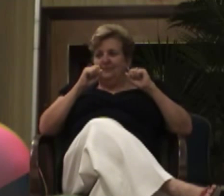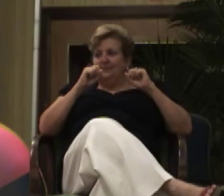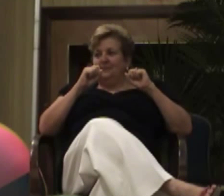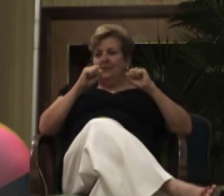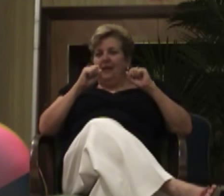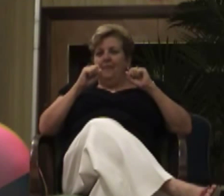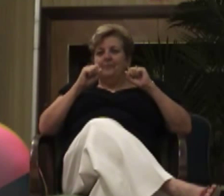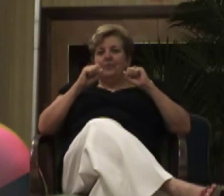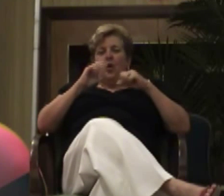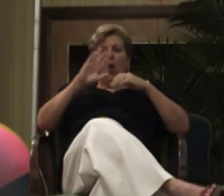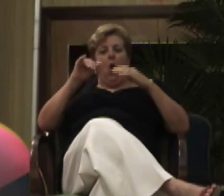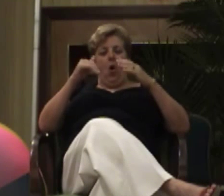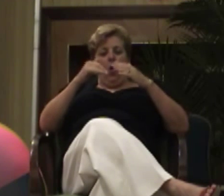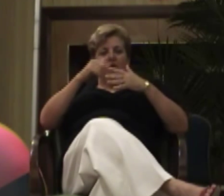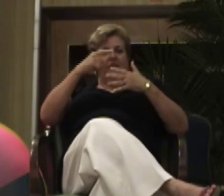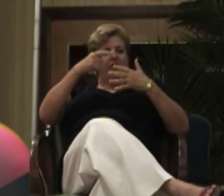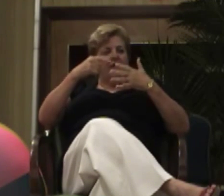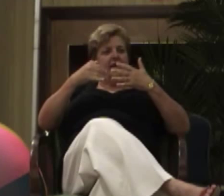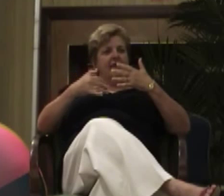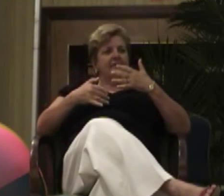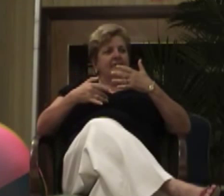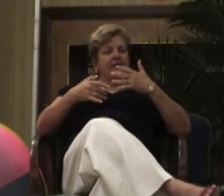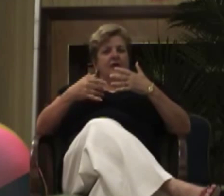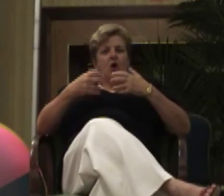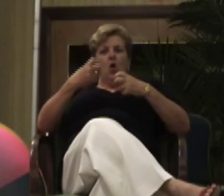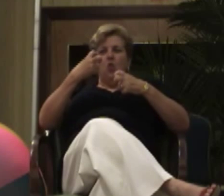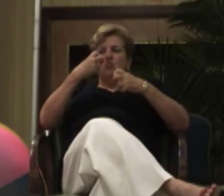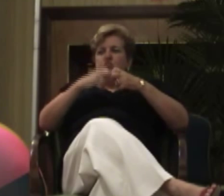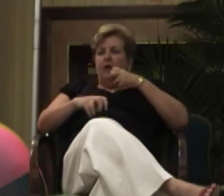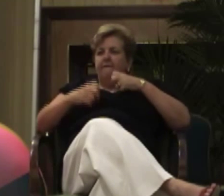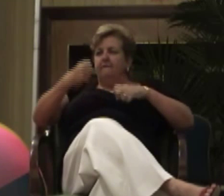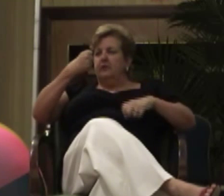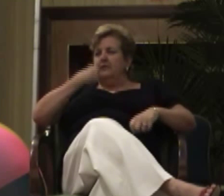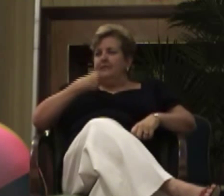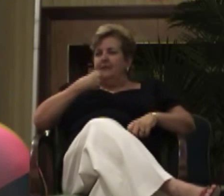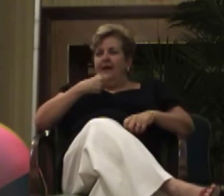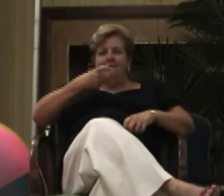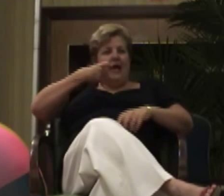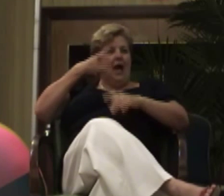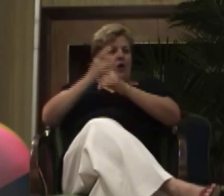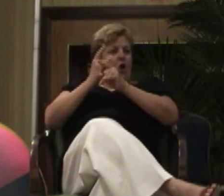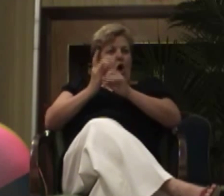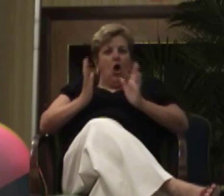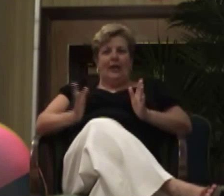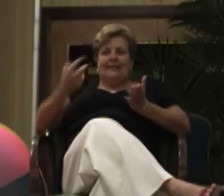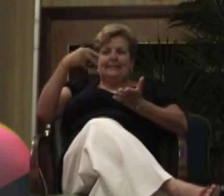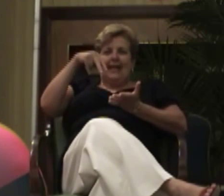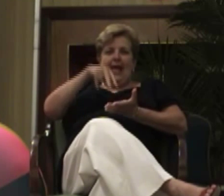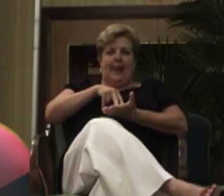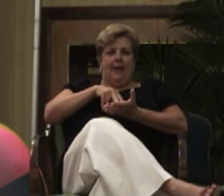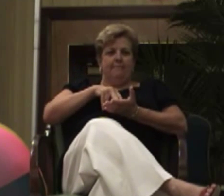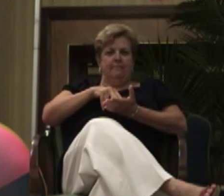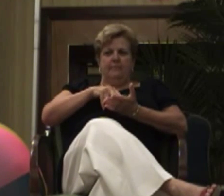All these rough, tough alcoholics get up here all week. Has this been a week?